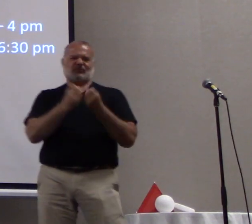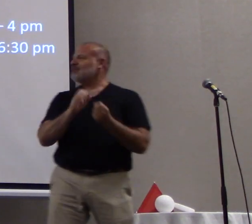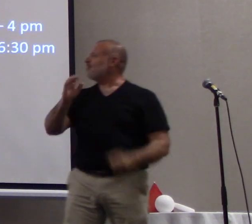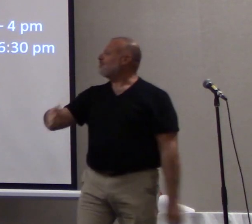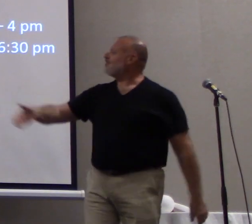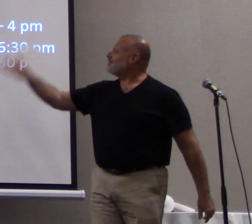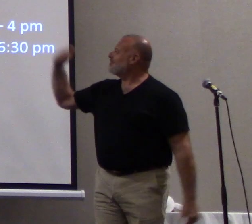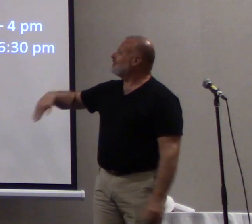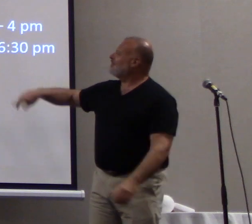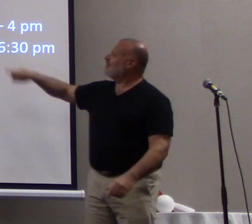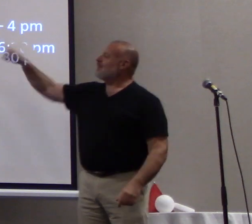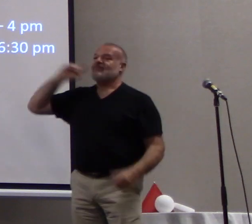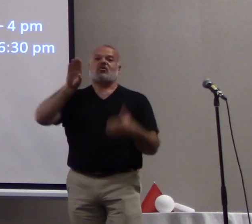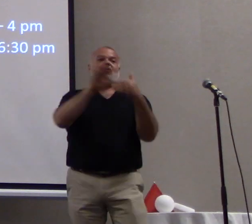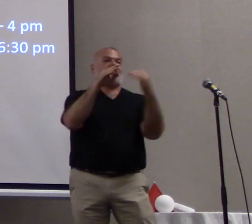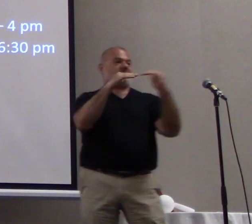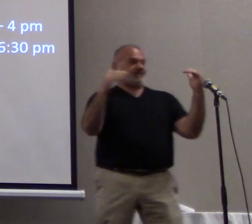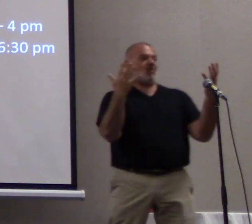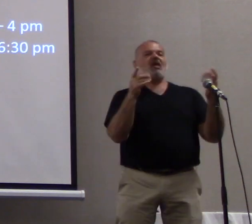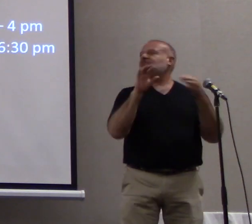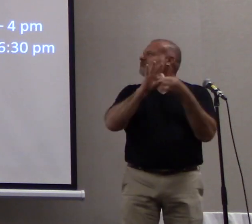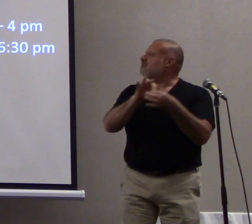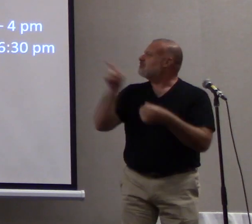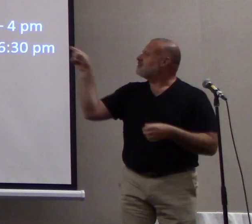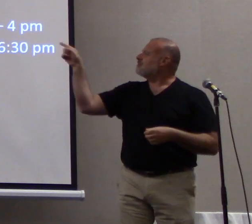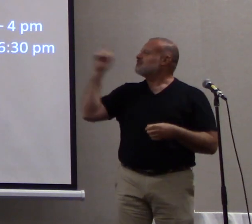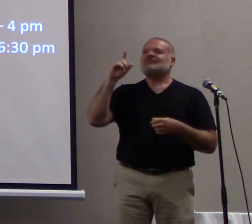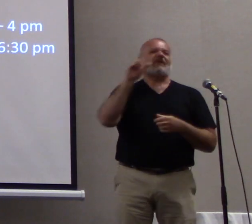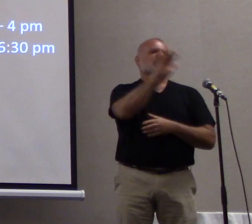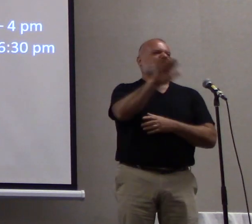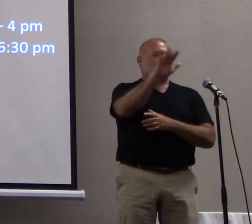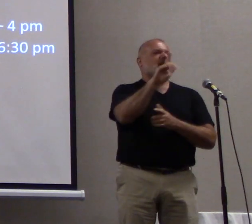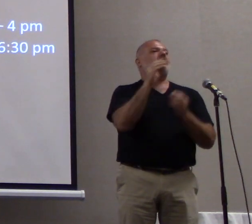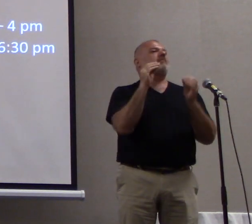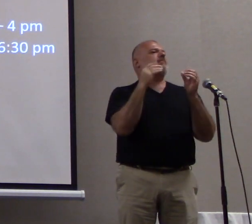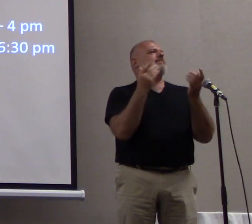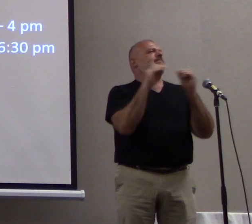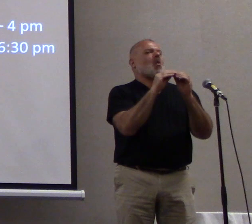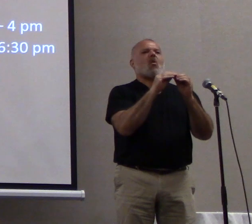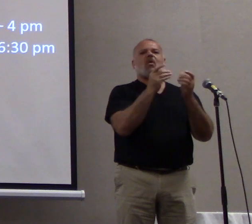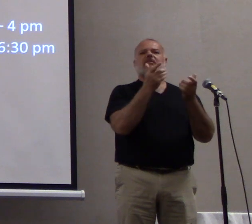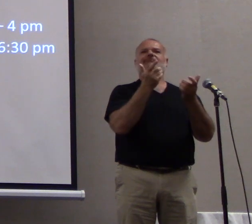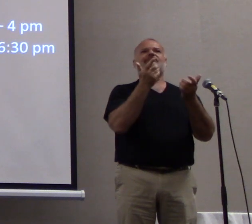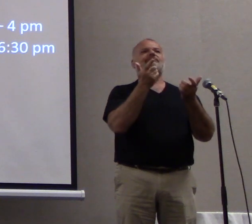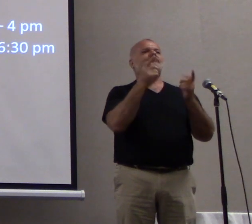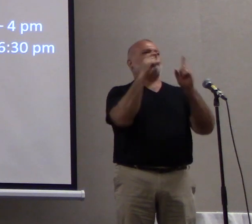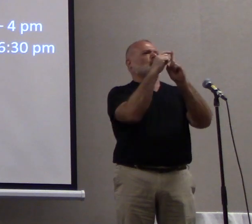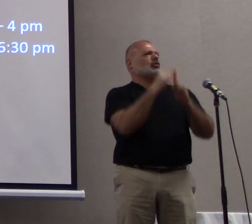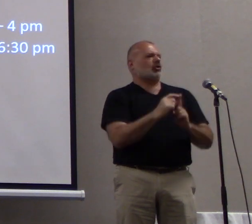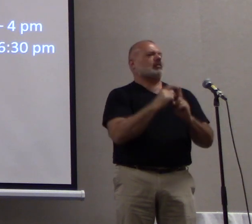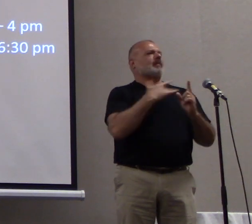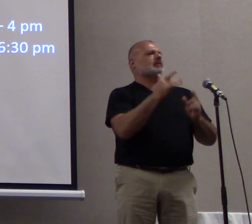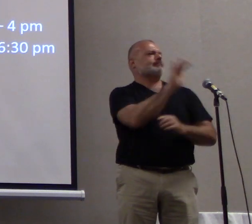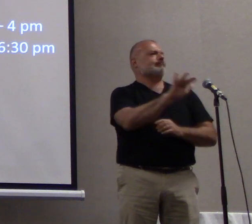computer and all of that stuff. That'll be that workshop. For intermediate level, we're going to be talking about finger spelling, more along the